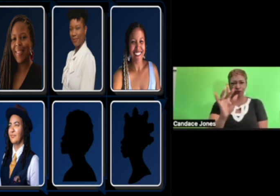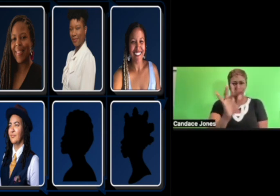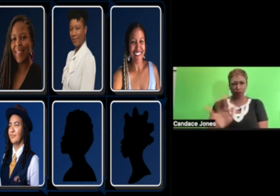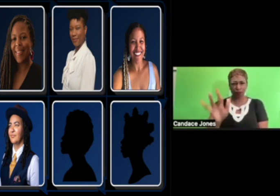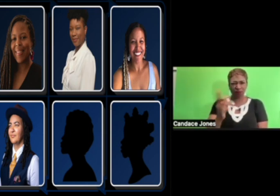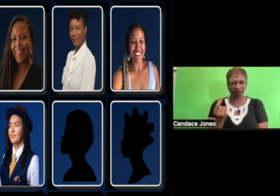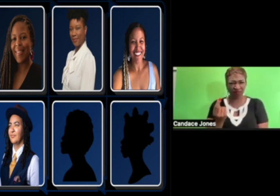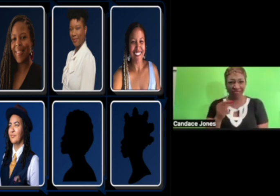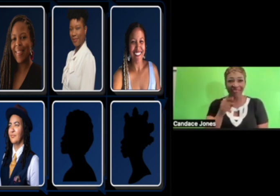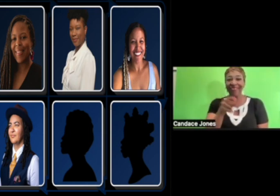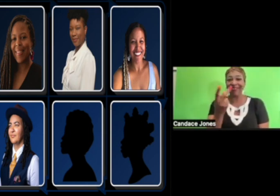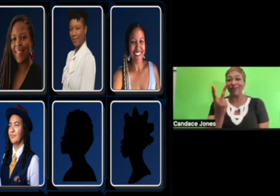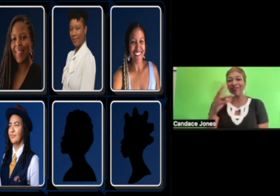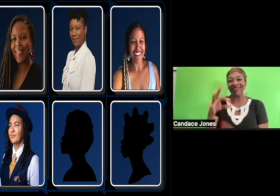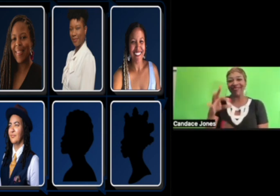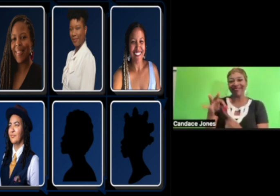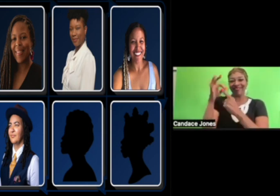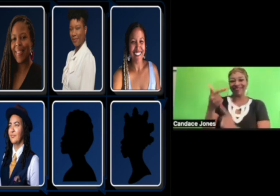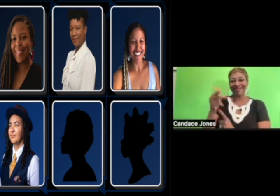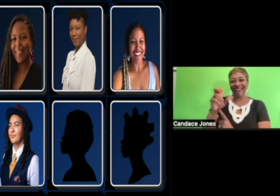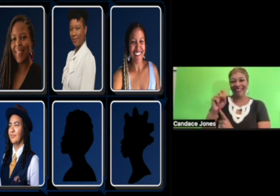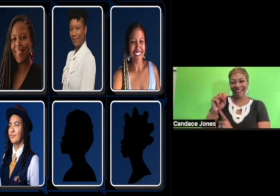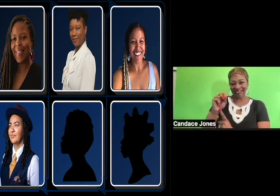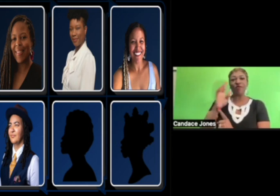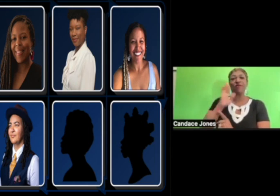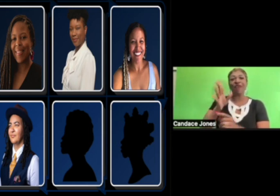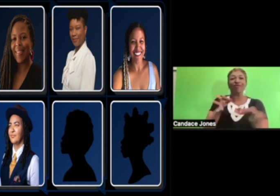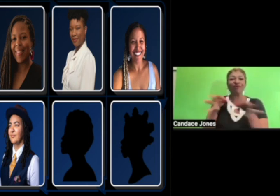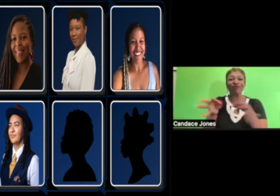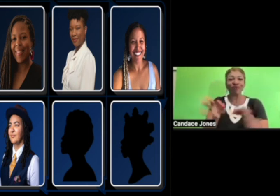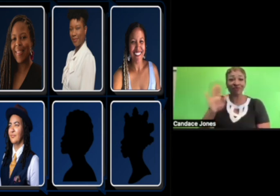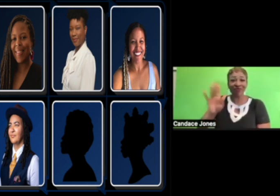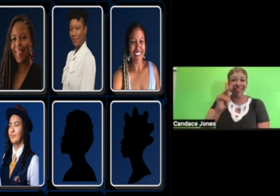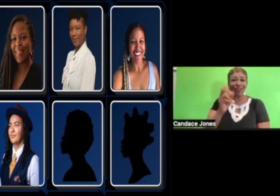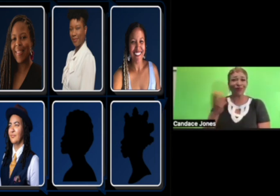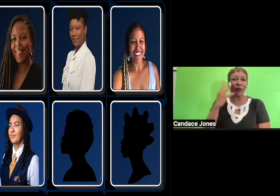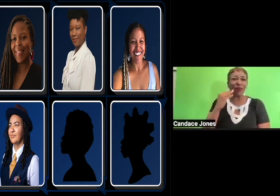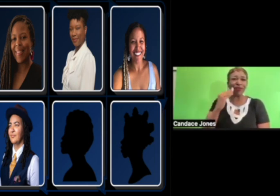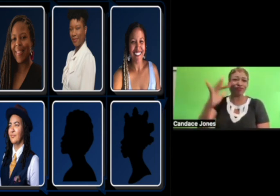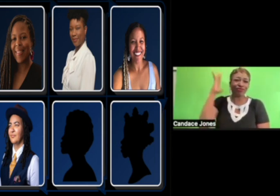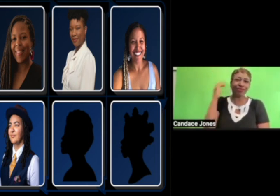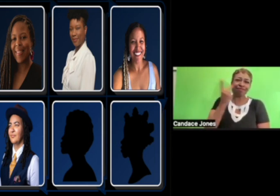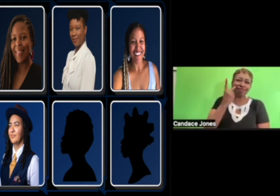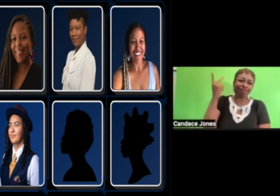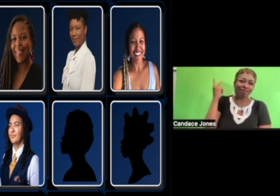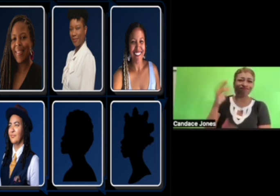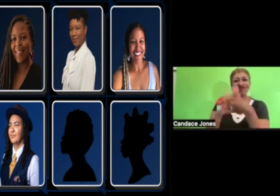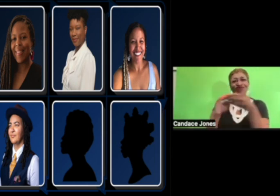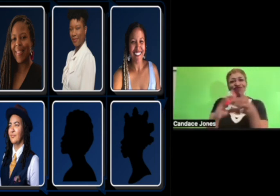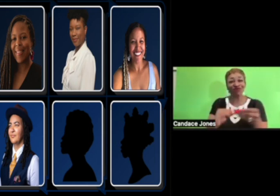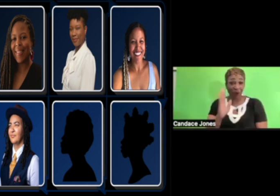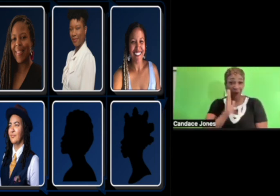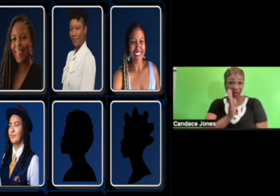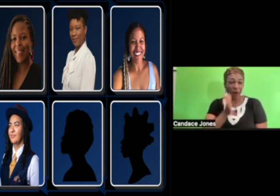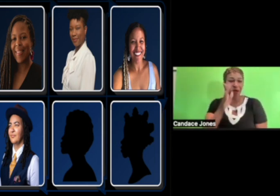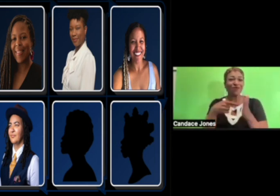panelists, and two of them are blank because we have two special guests who will share about their